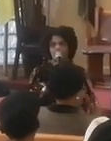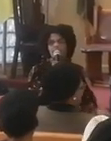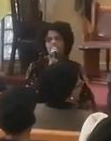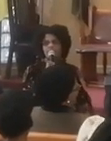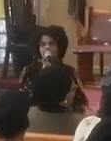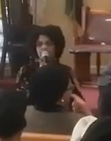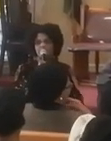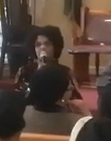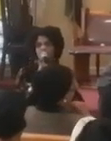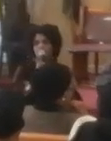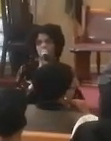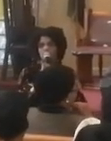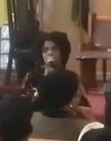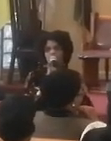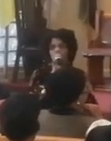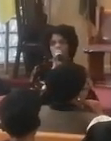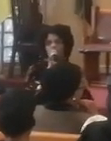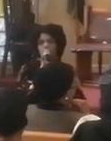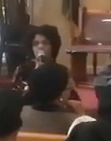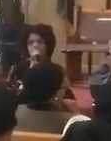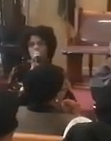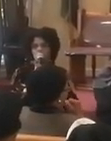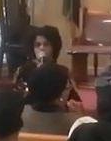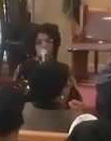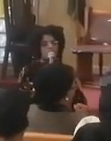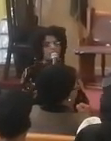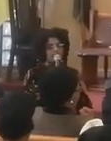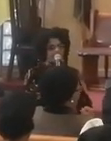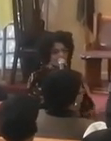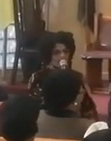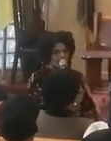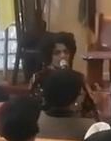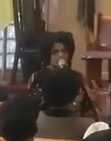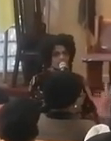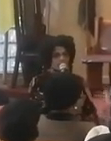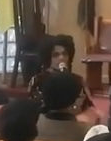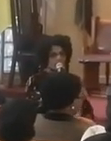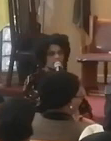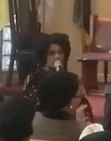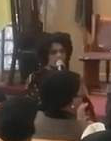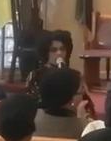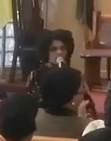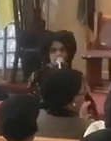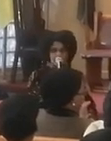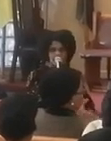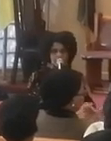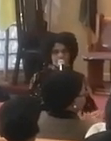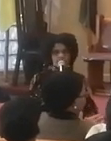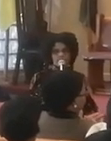it is for the works of God to be displayed in the man.